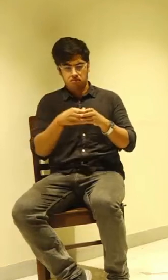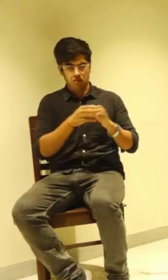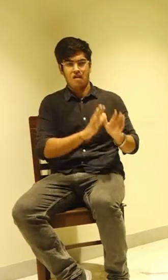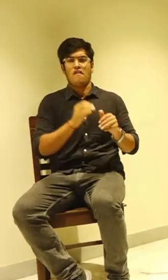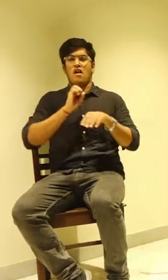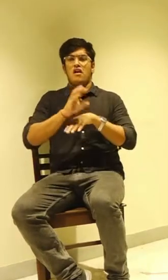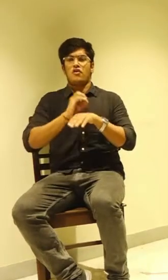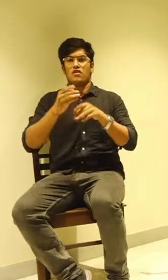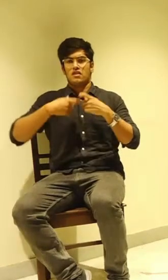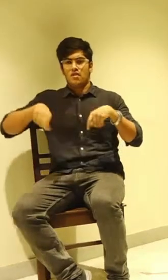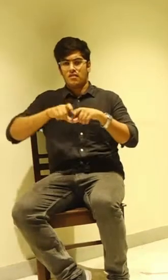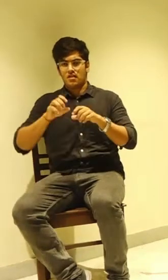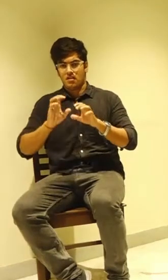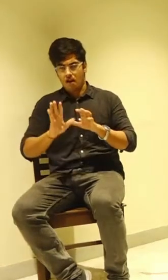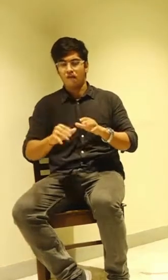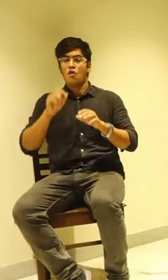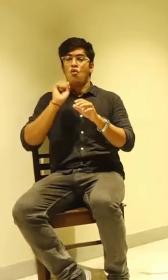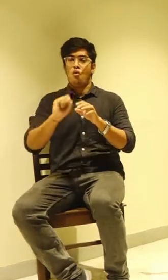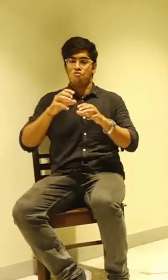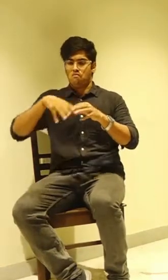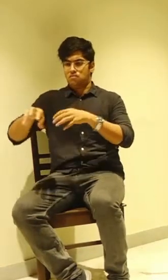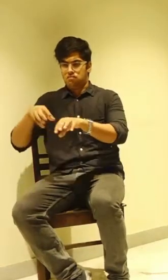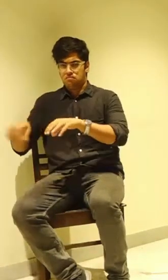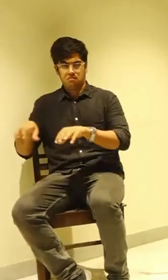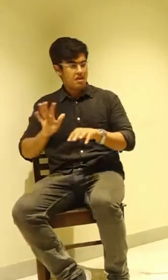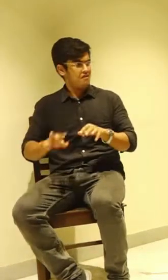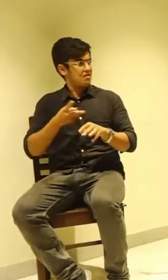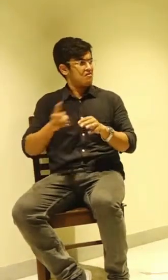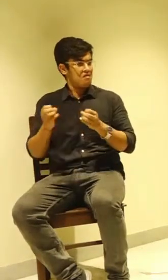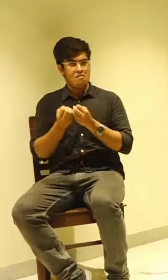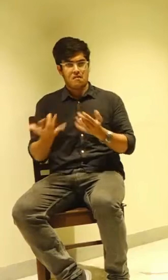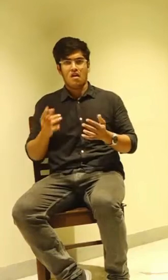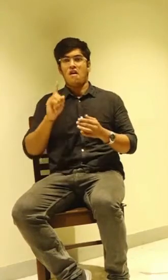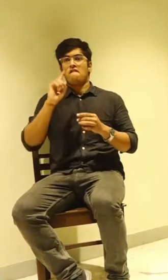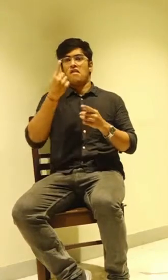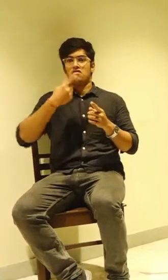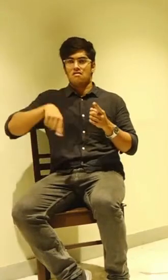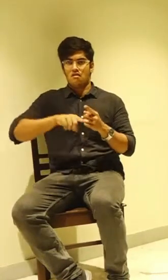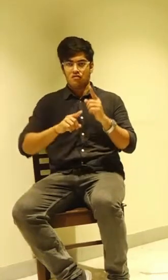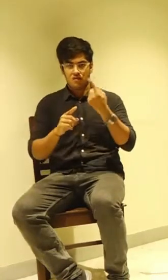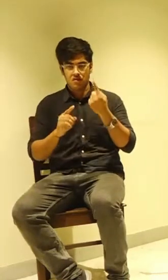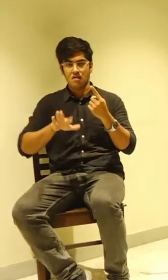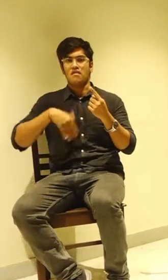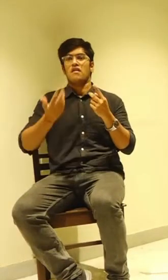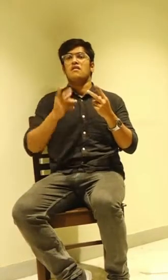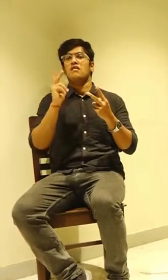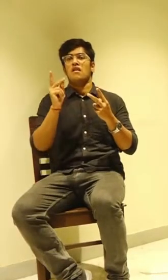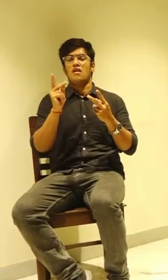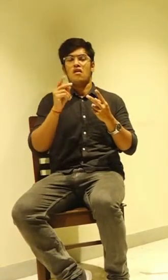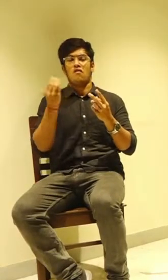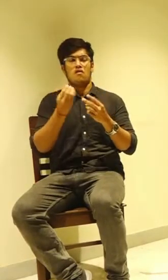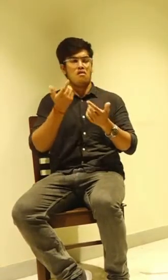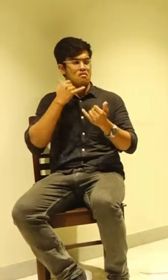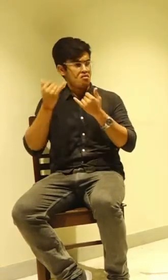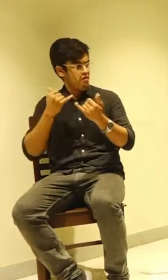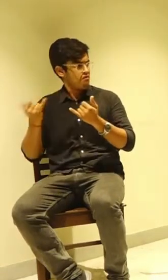the committee had subcommittees that had to deal with fundamental rights. There was a first round, certain calls were taken by the Constituent Assembly, then the advisory